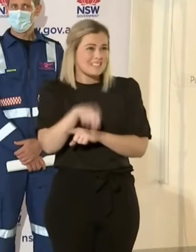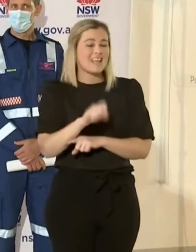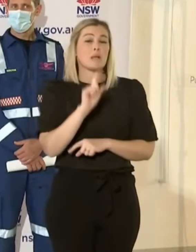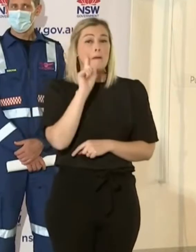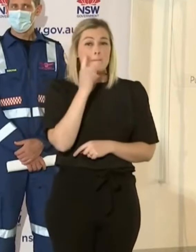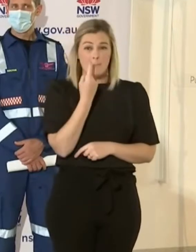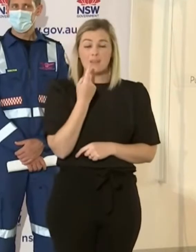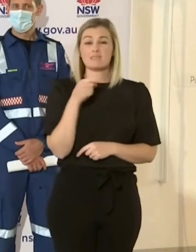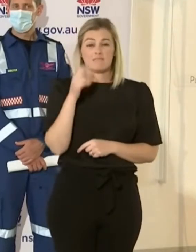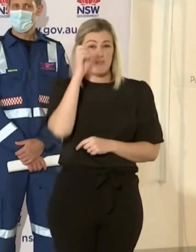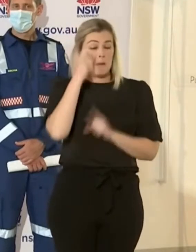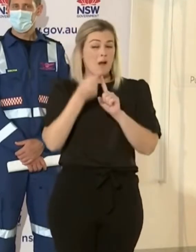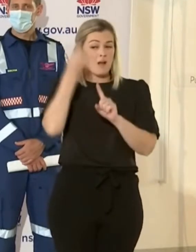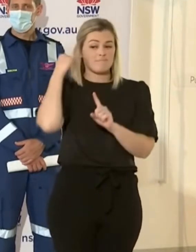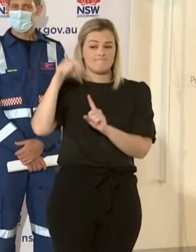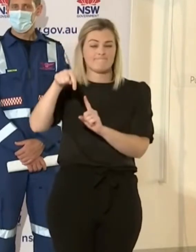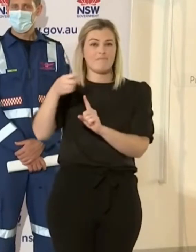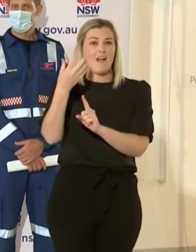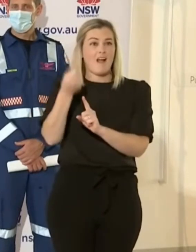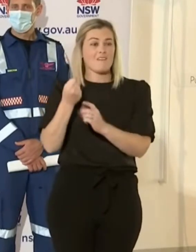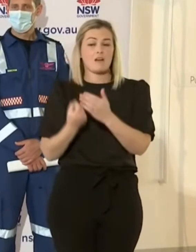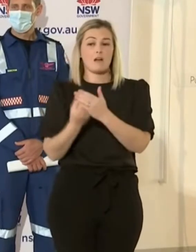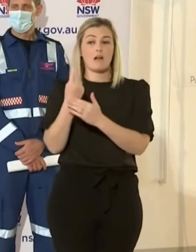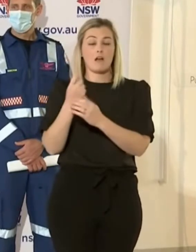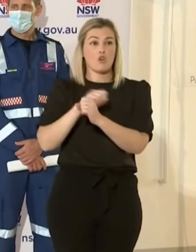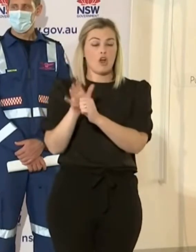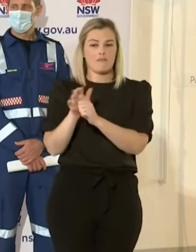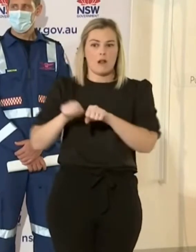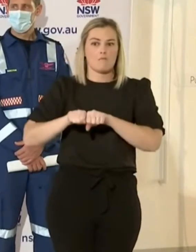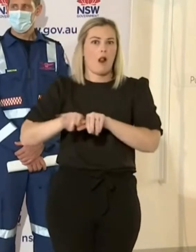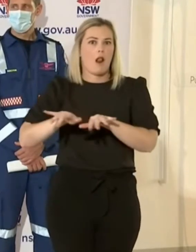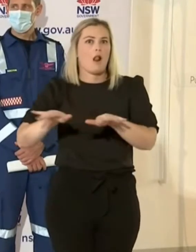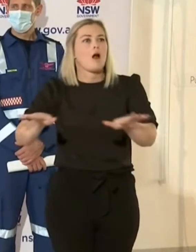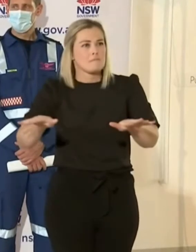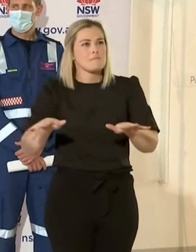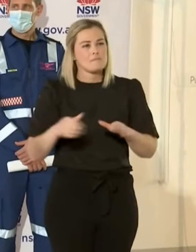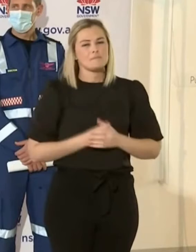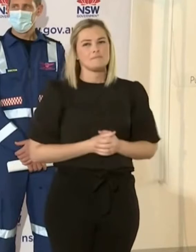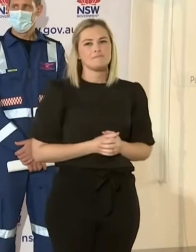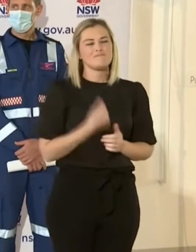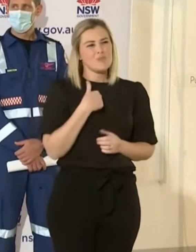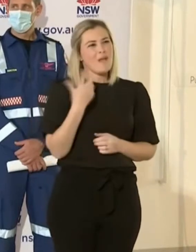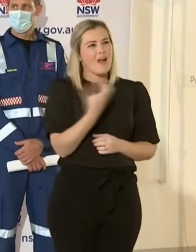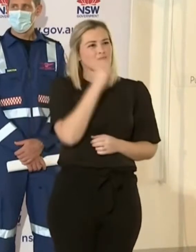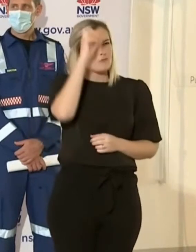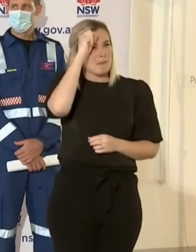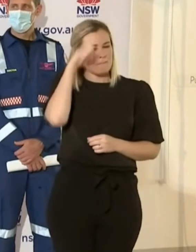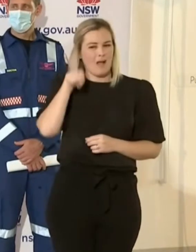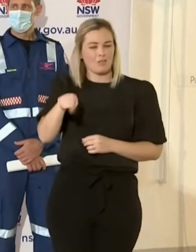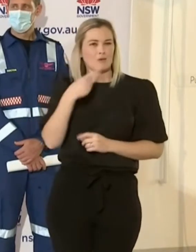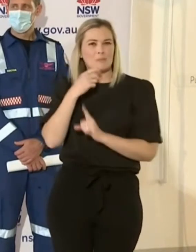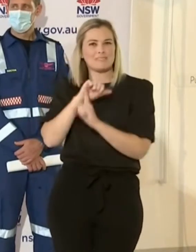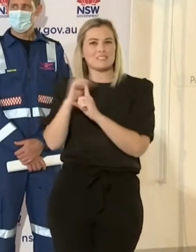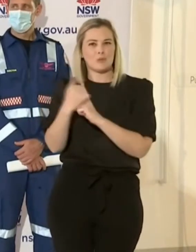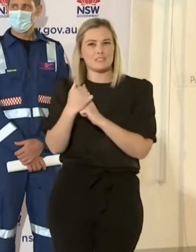out of that, a lot of cases. So we do need to actually be conscious of that, but also we need to get back to normality